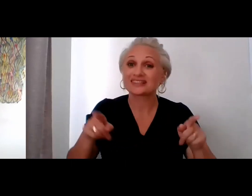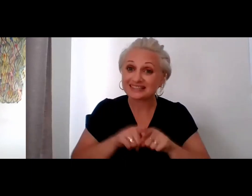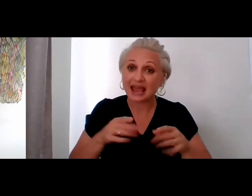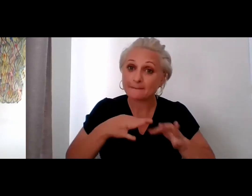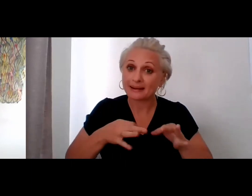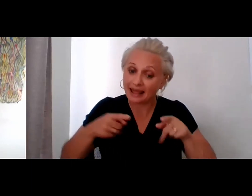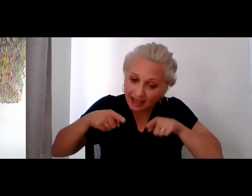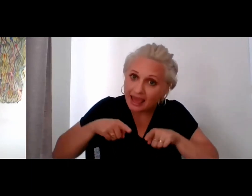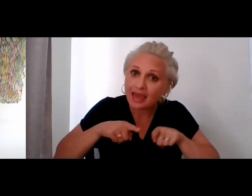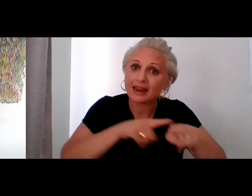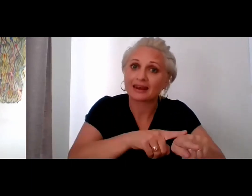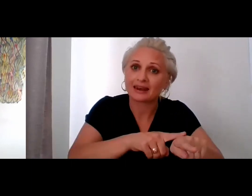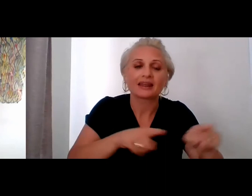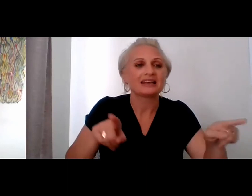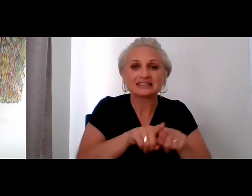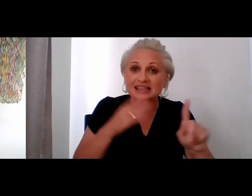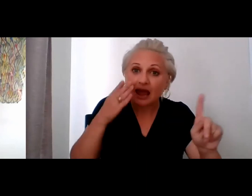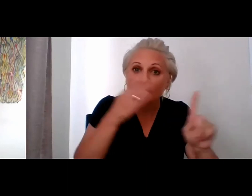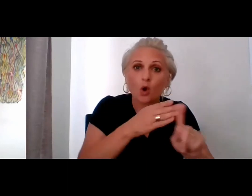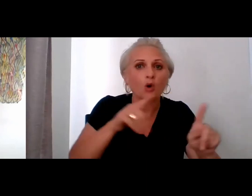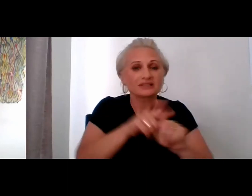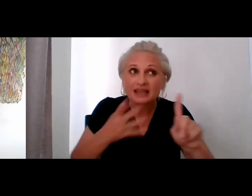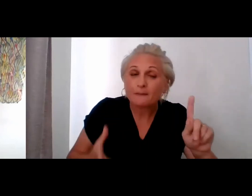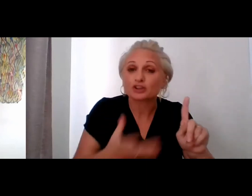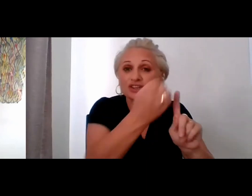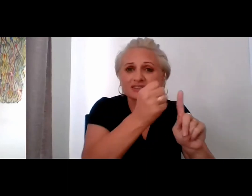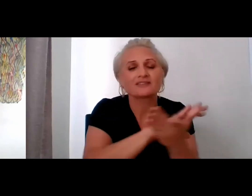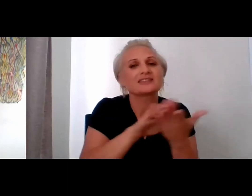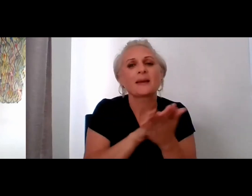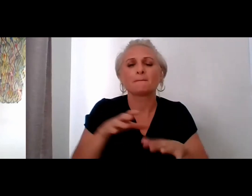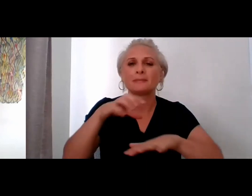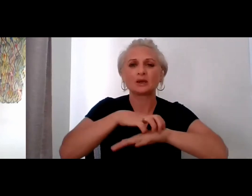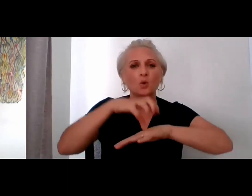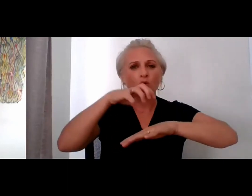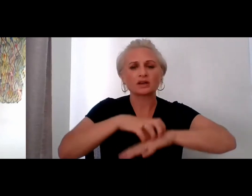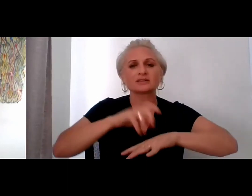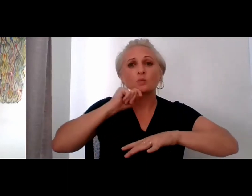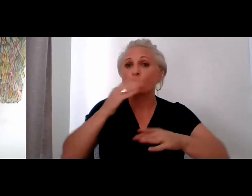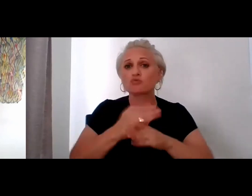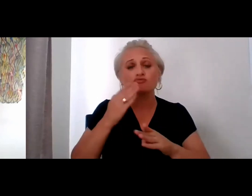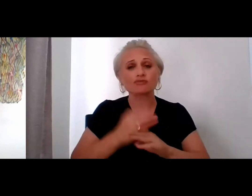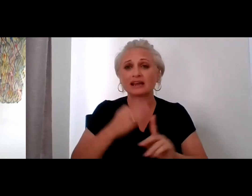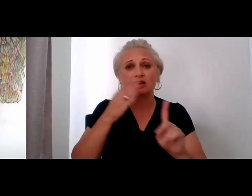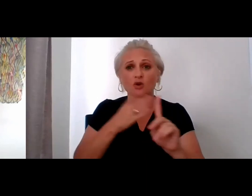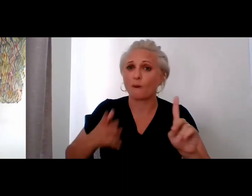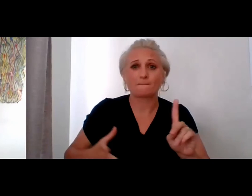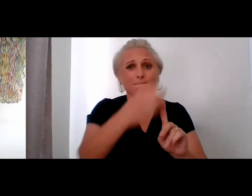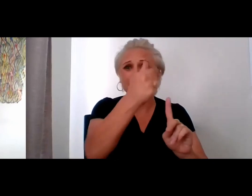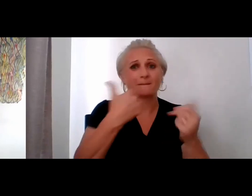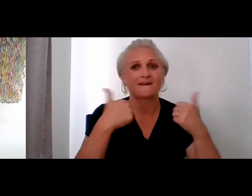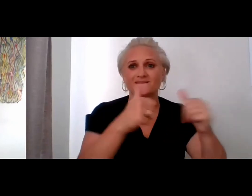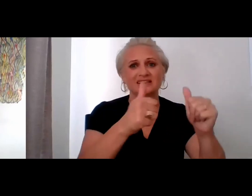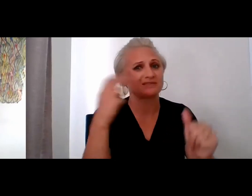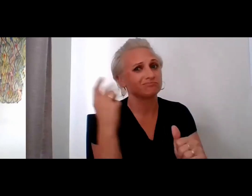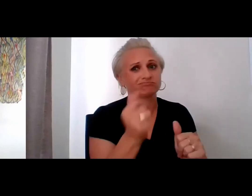to achieve the same goals and objectives, this should help the organisation reach those goals and objectives more